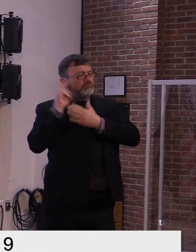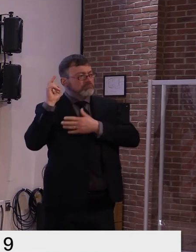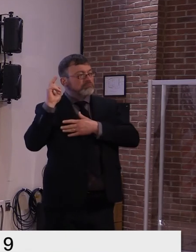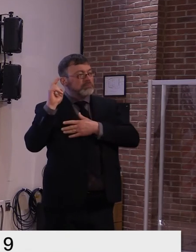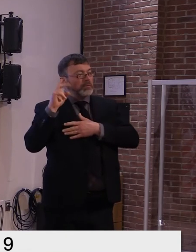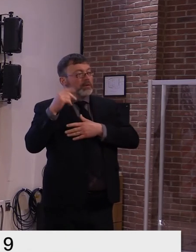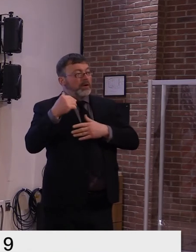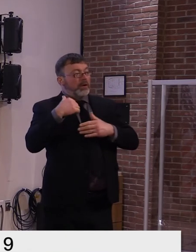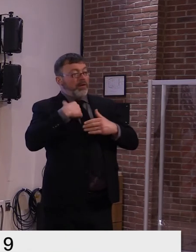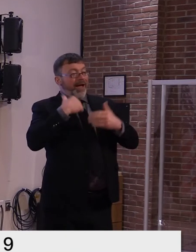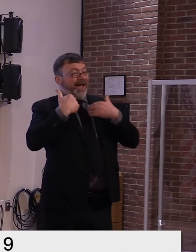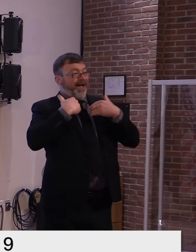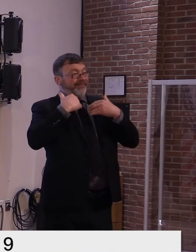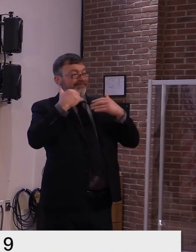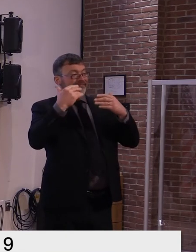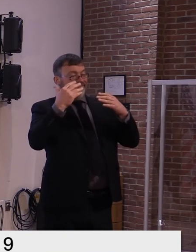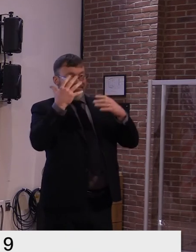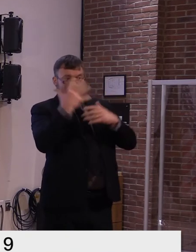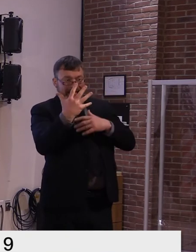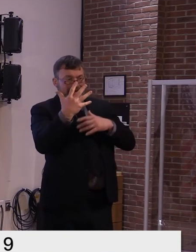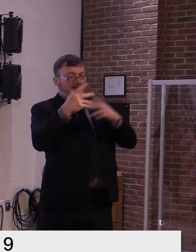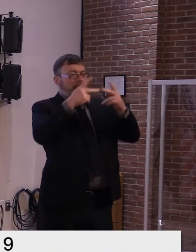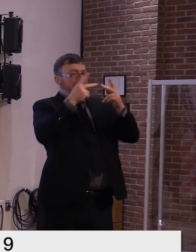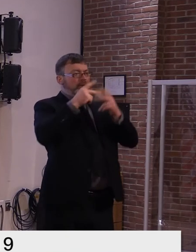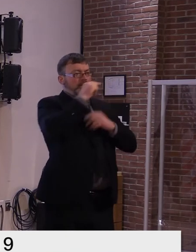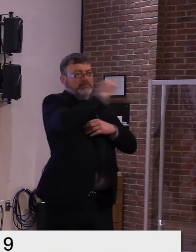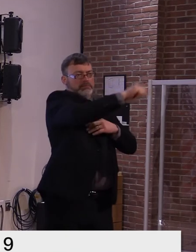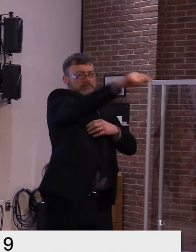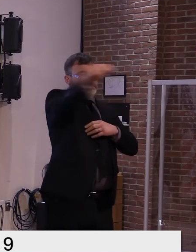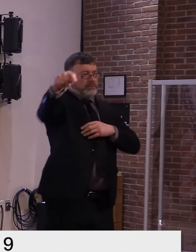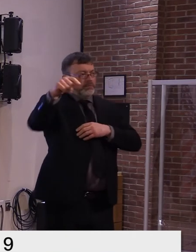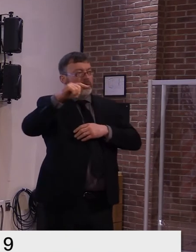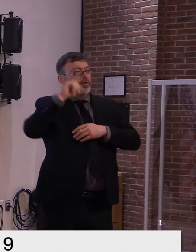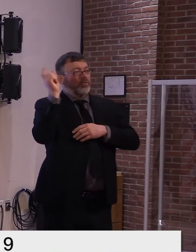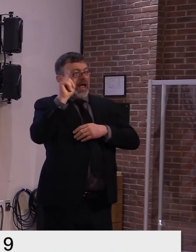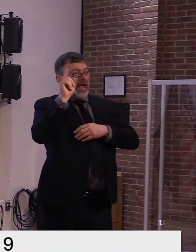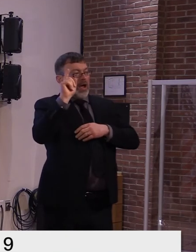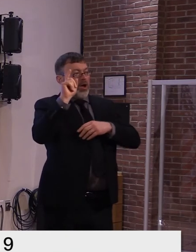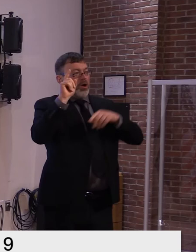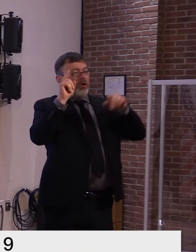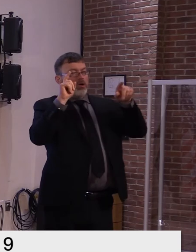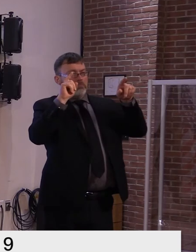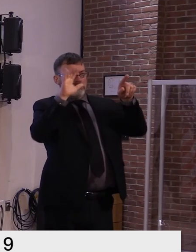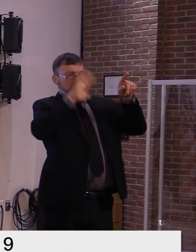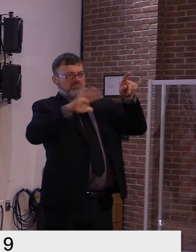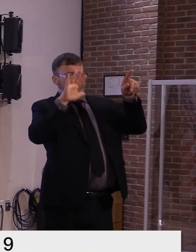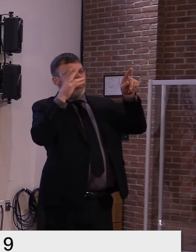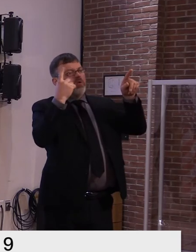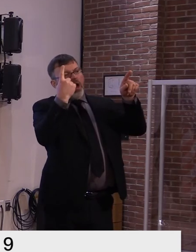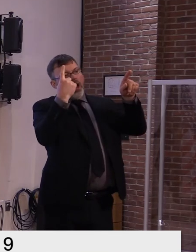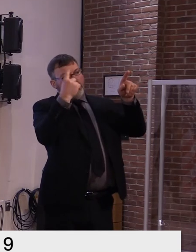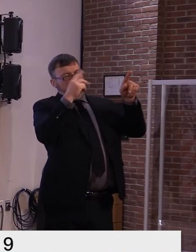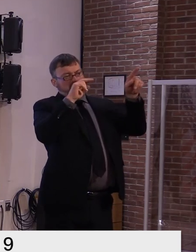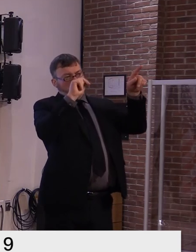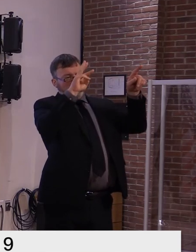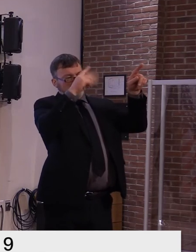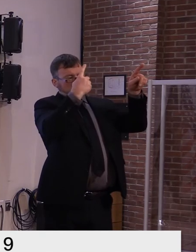cases this week, and Northwest obviously is one of them because the only one that doesn't is St.